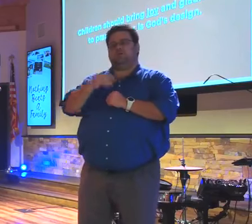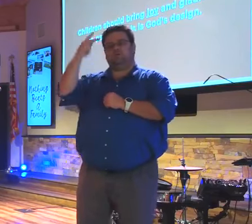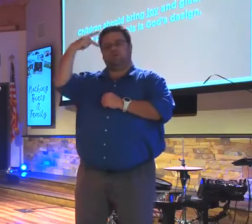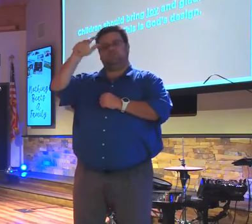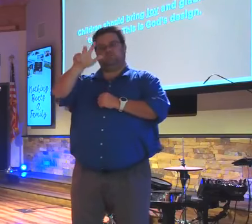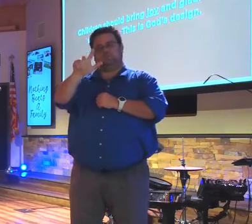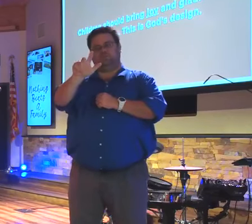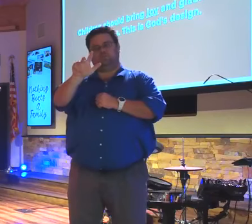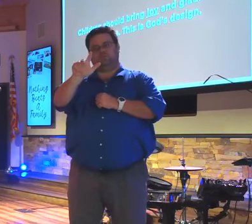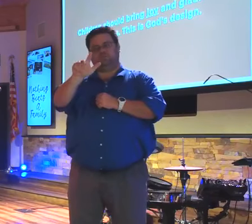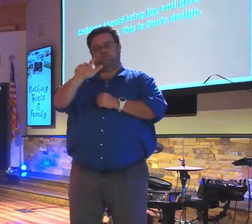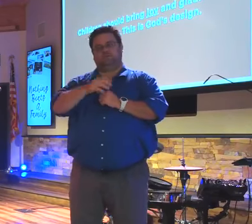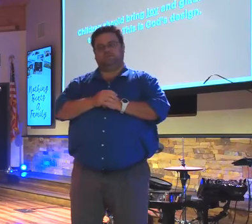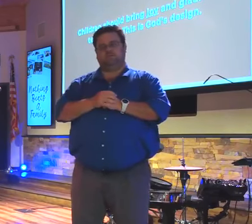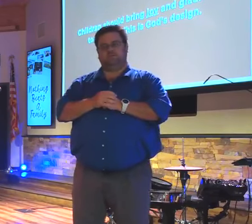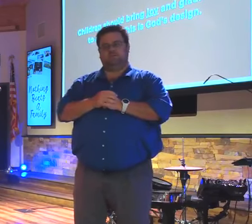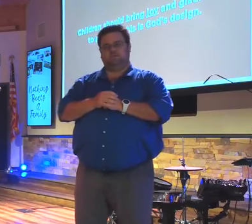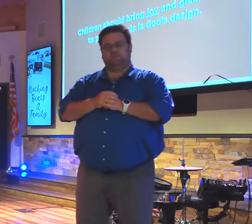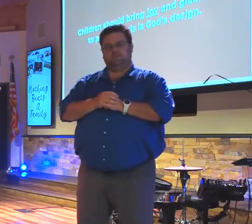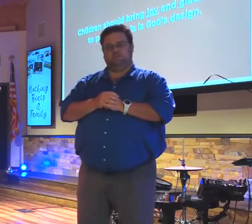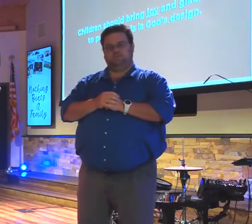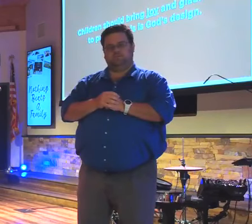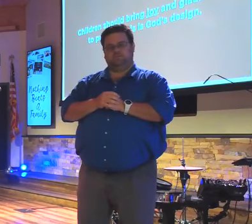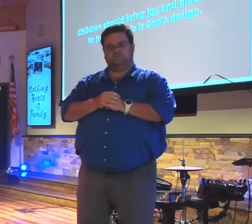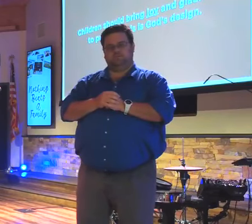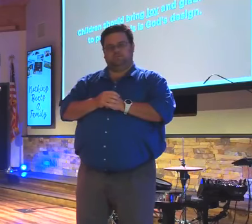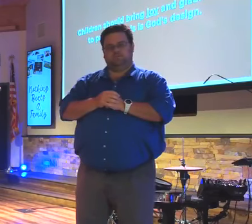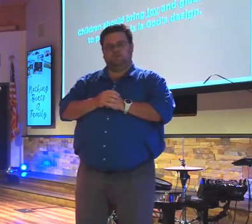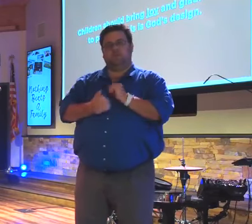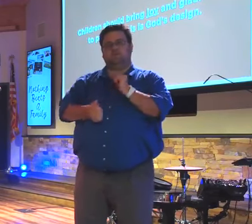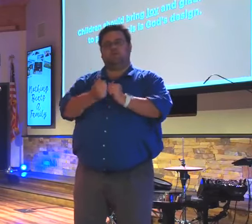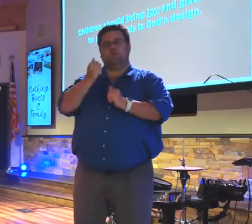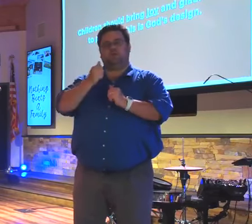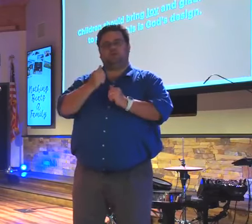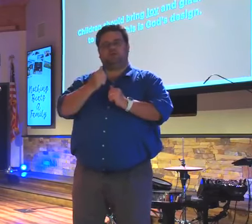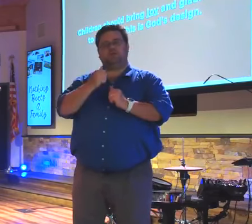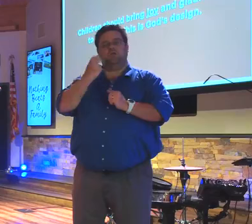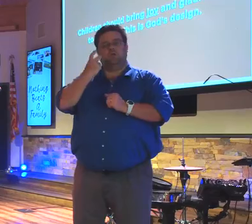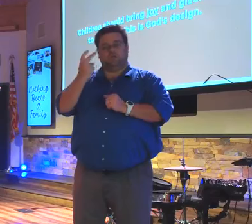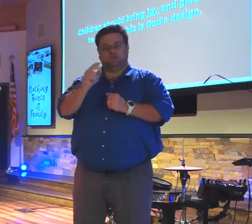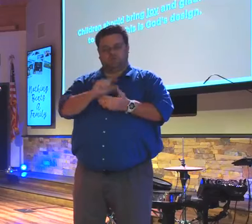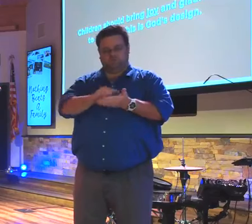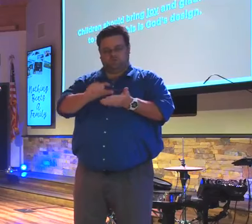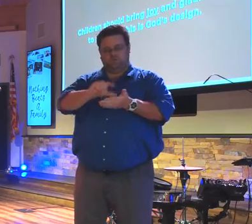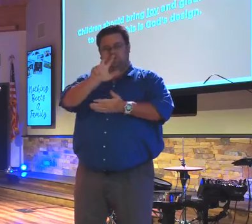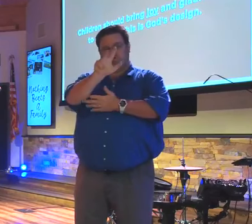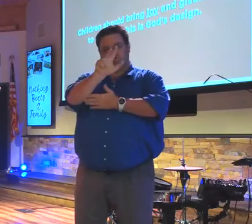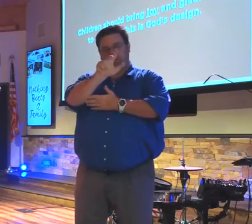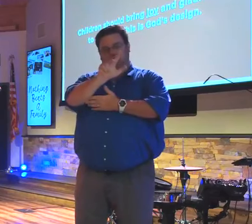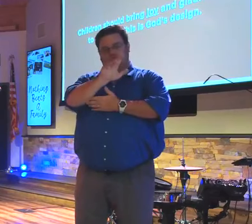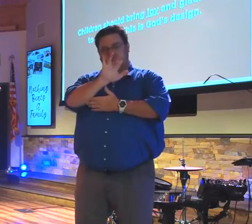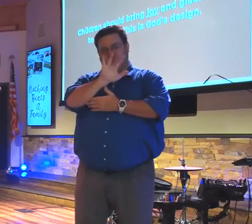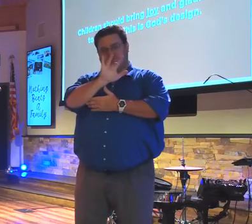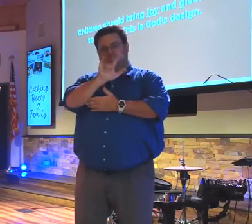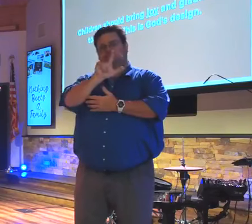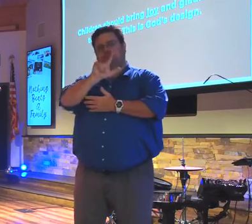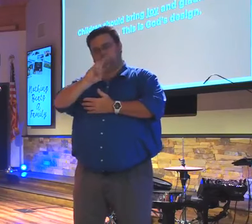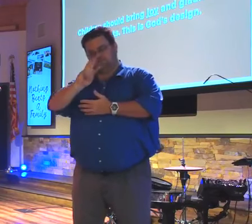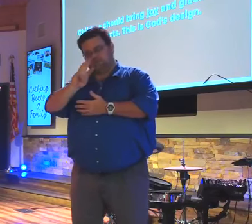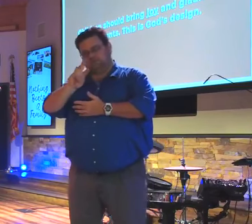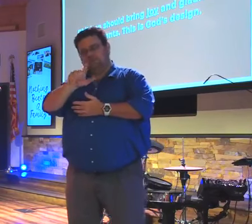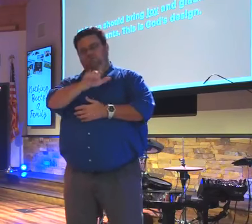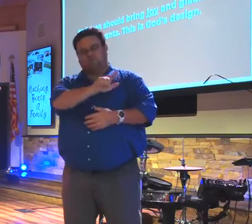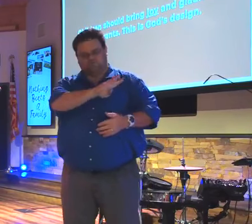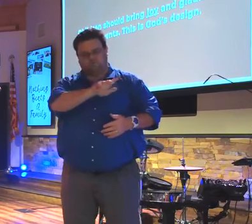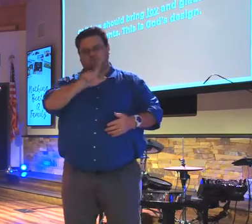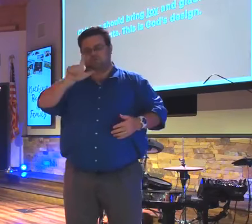me, okay? Proverbs chapter number 23. And let's look at verses 25 and 26. Proverbs 23, actually 24 and